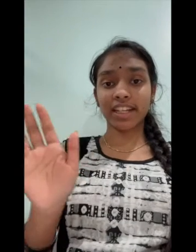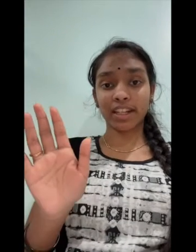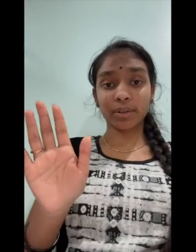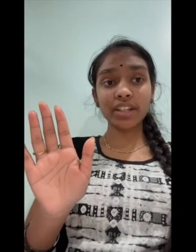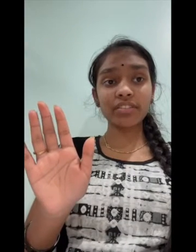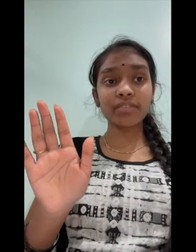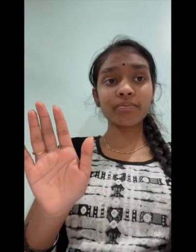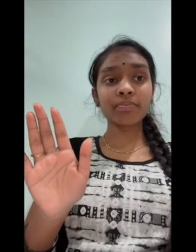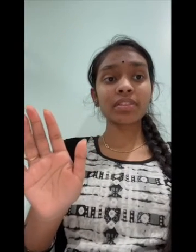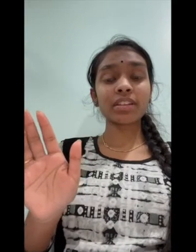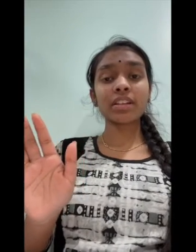hand wave.